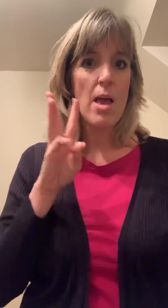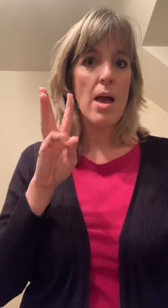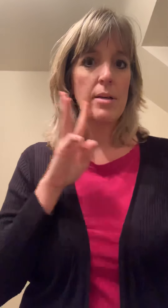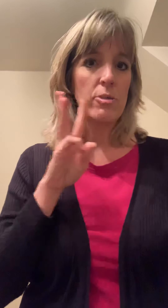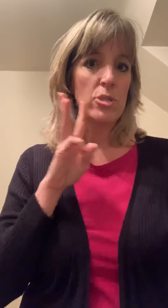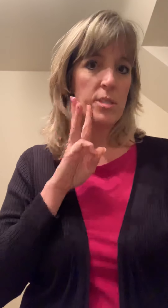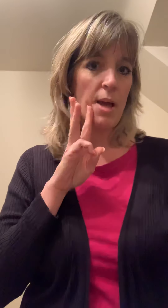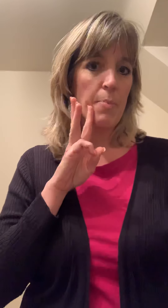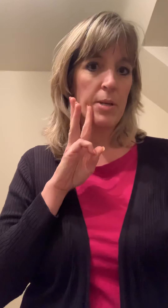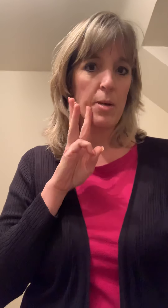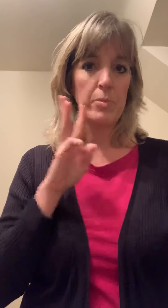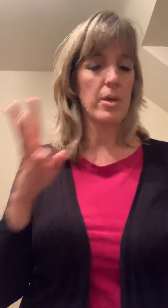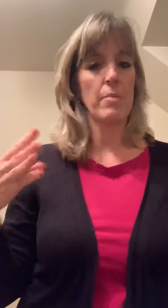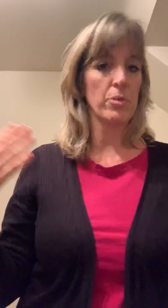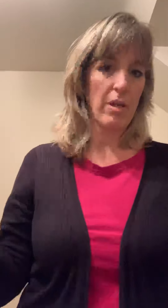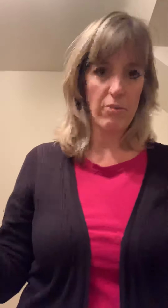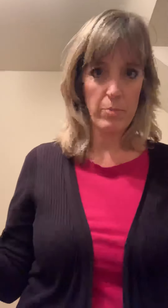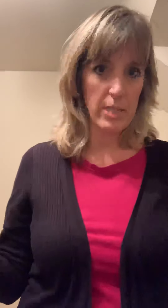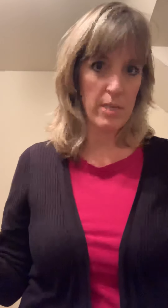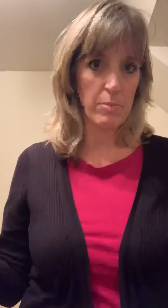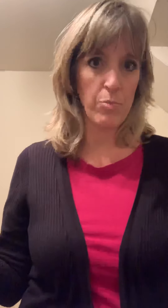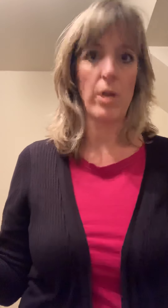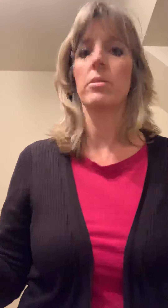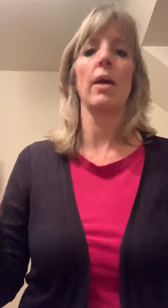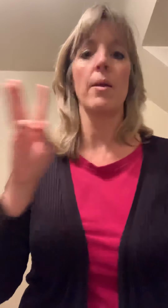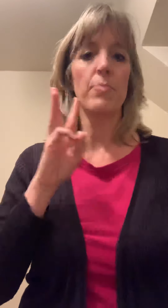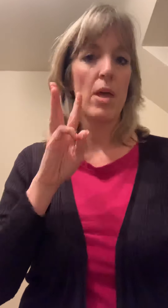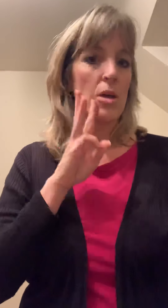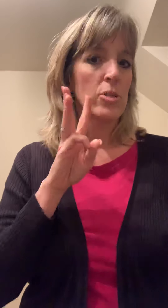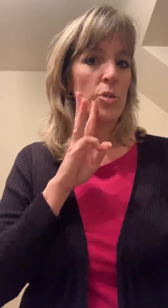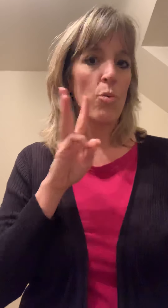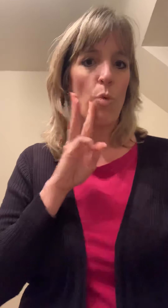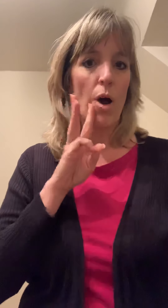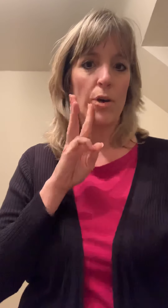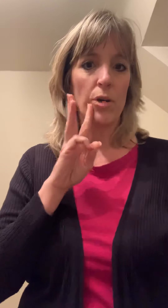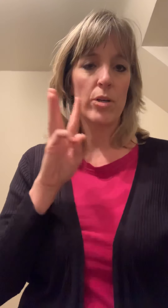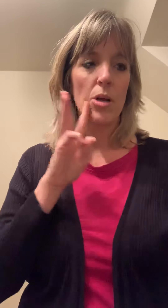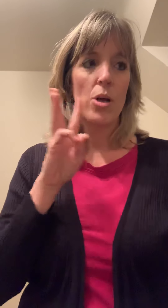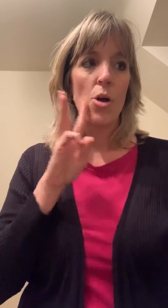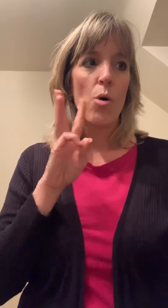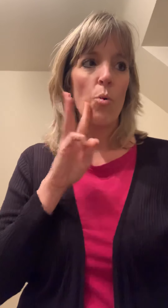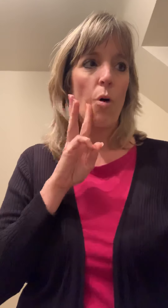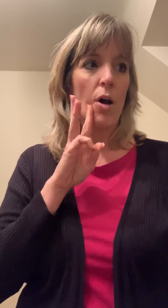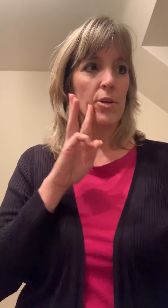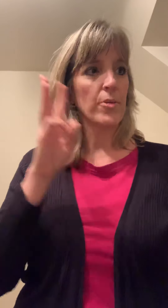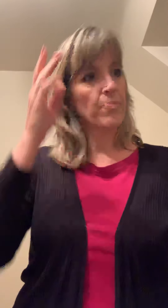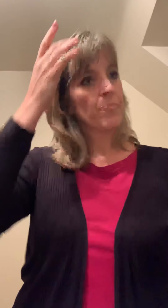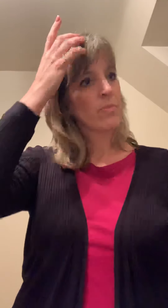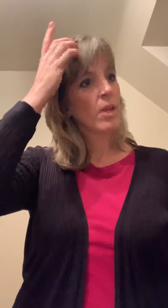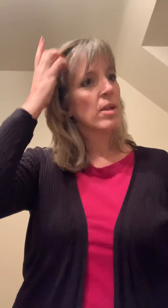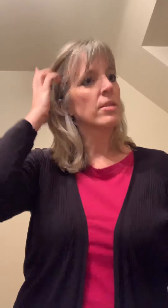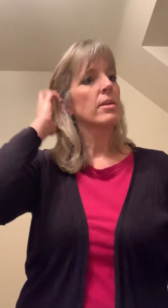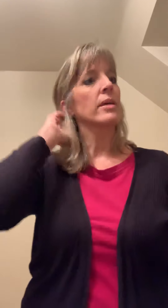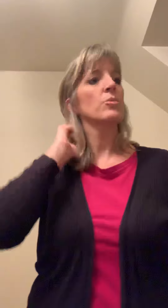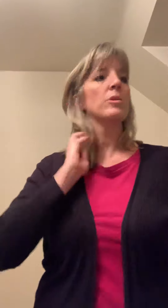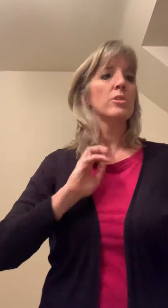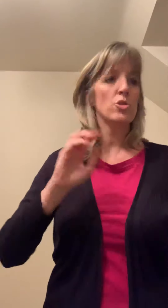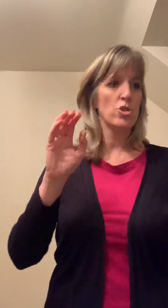And you just tap it a couple times or however many times you want, okay? So water, water. The next one is